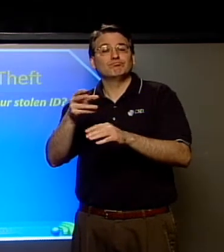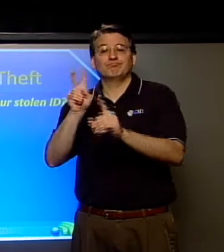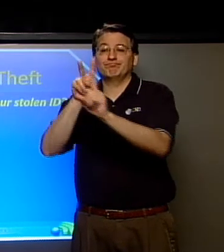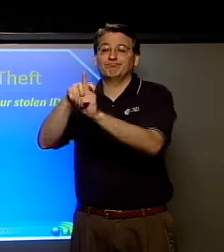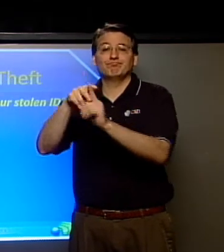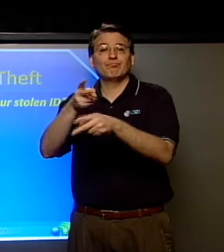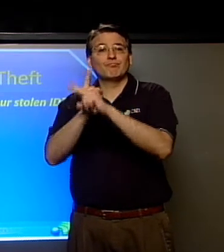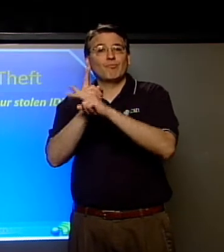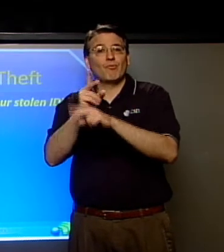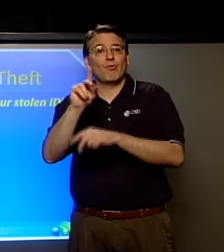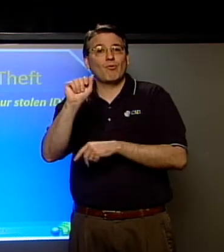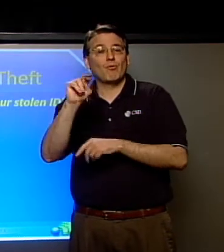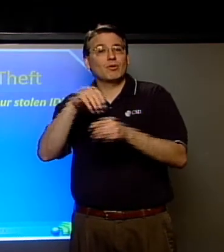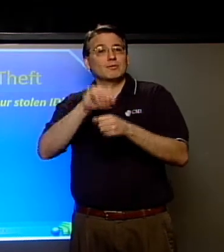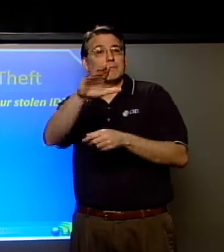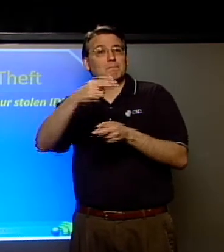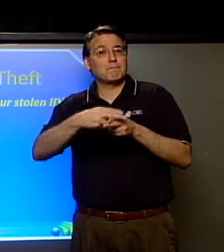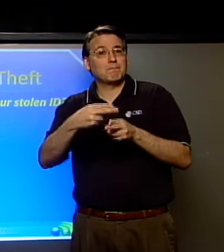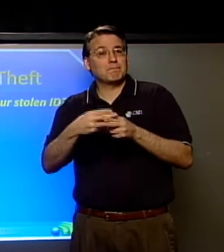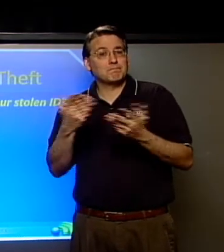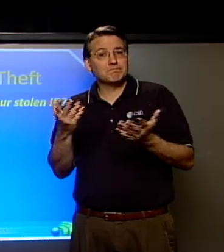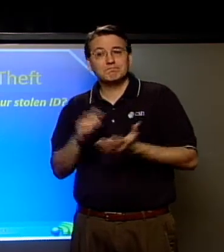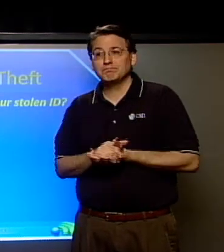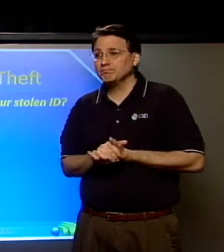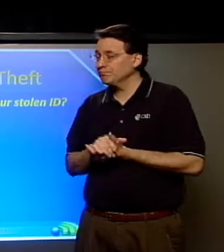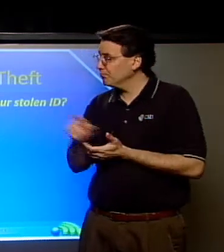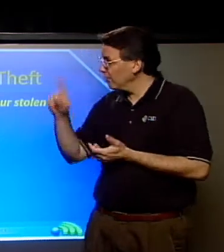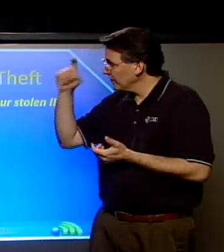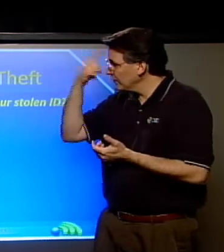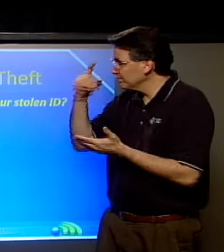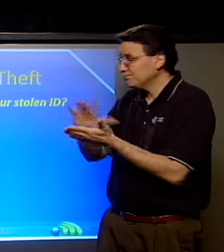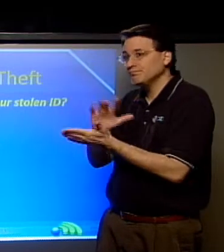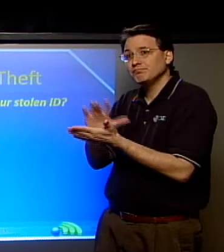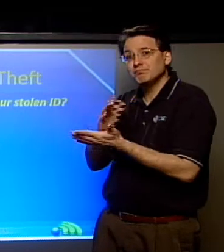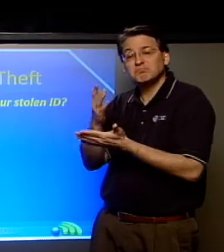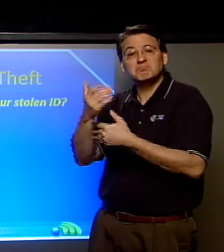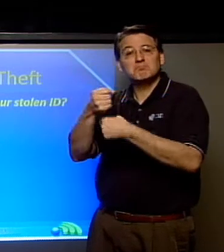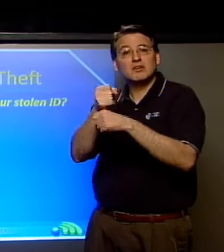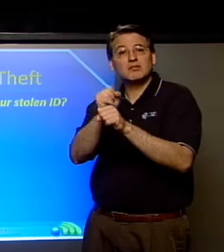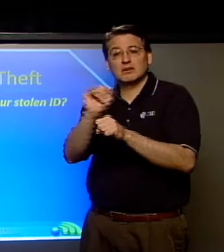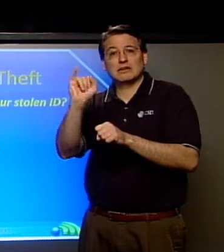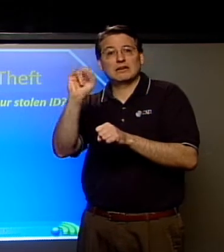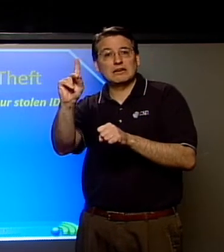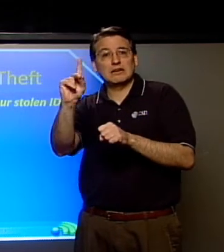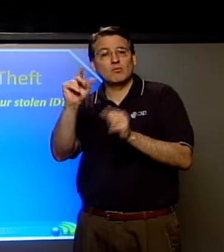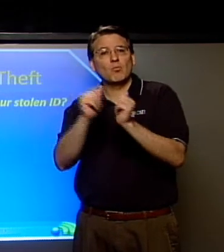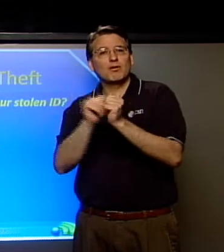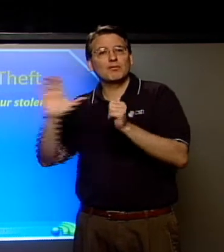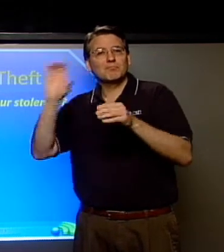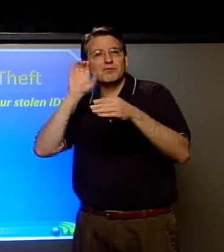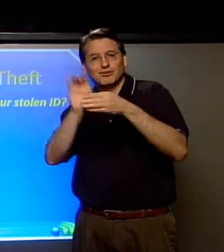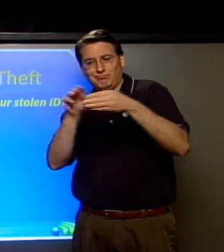They might pose as you and authorize electronic fund transfers and deplete the money in your account.